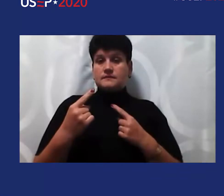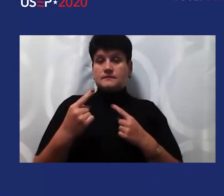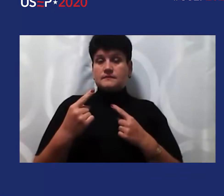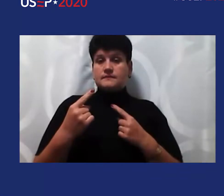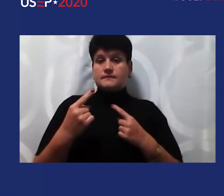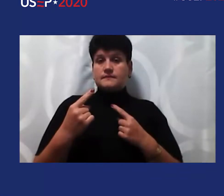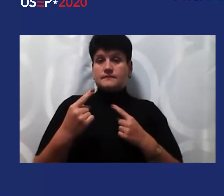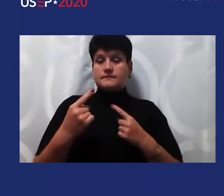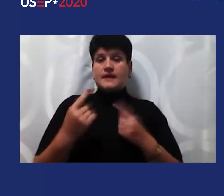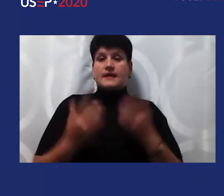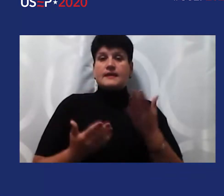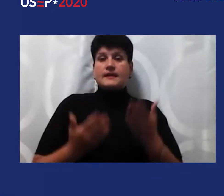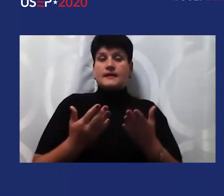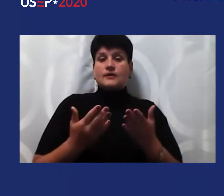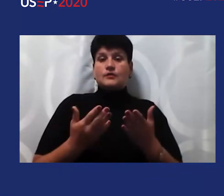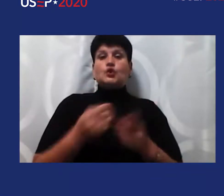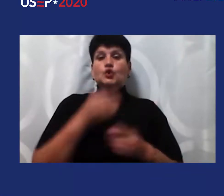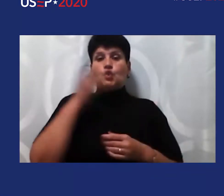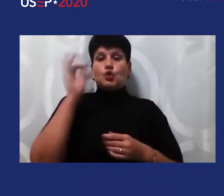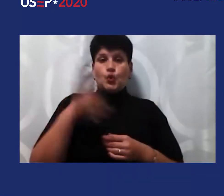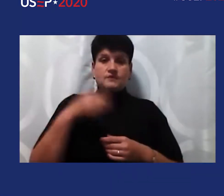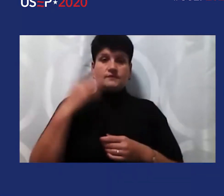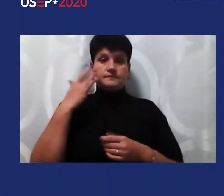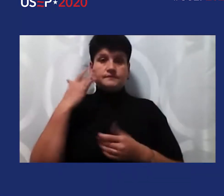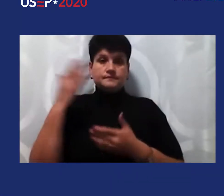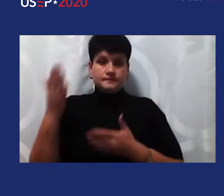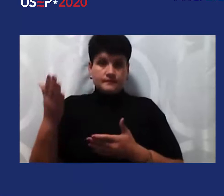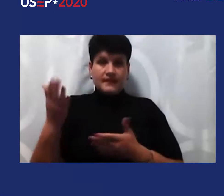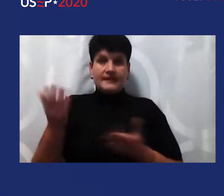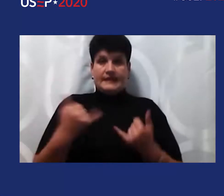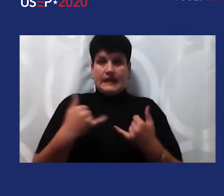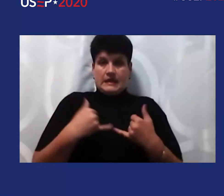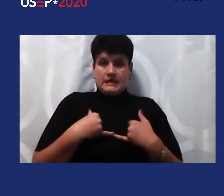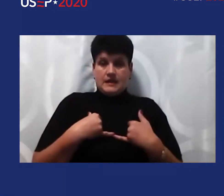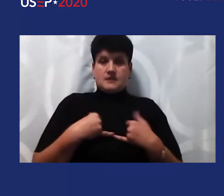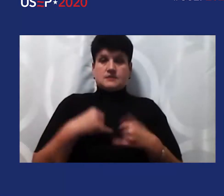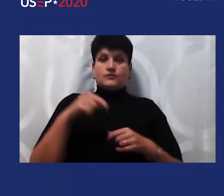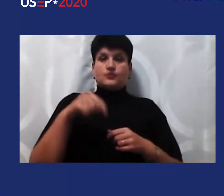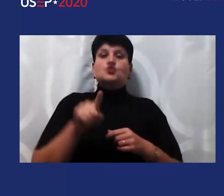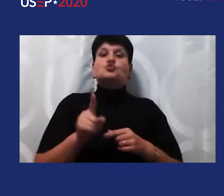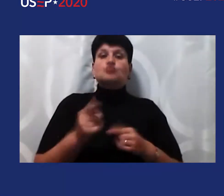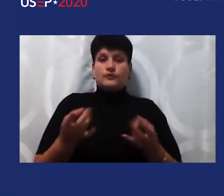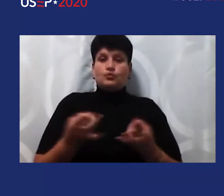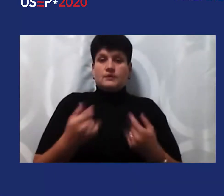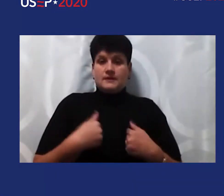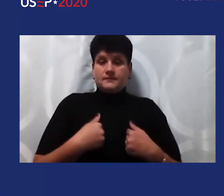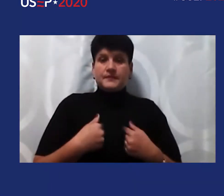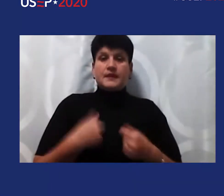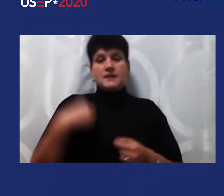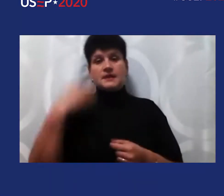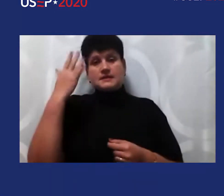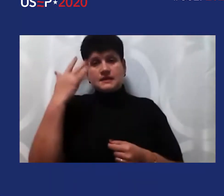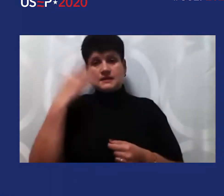a major empire. The experience of the